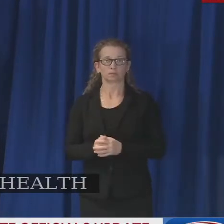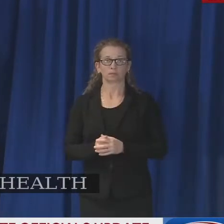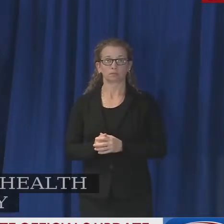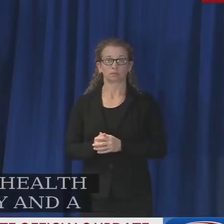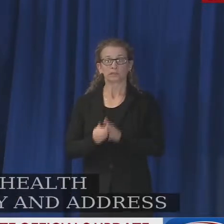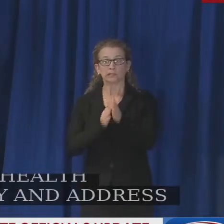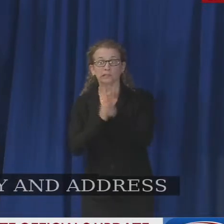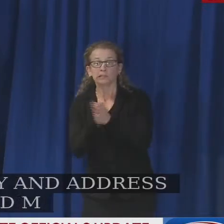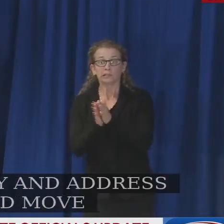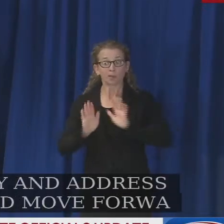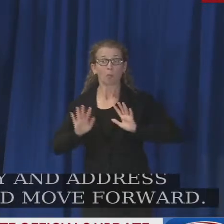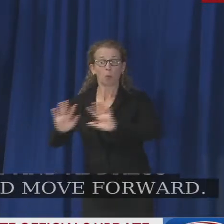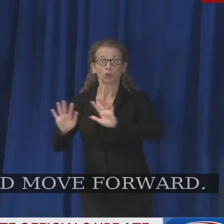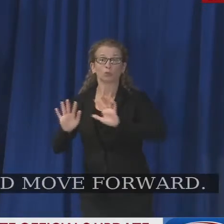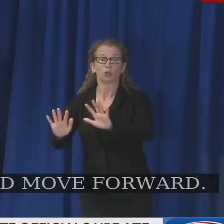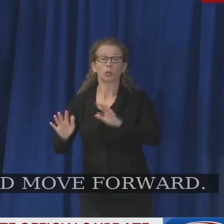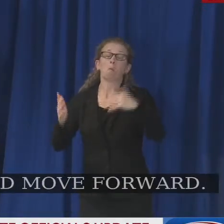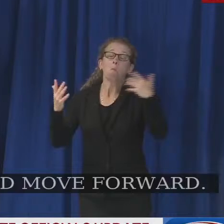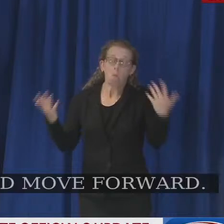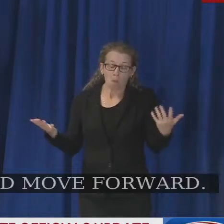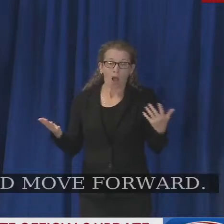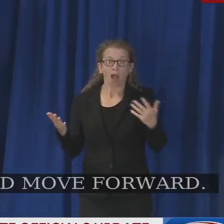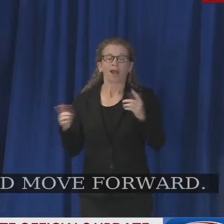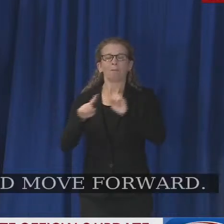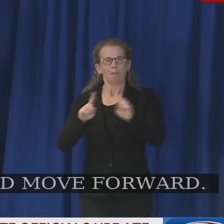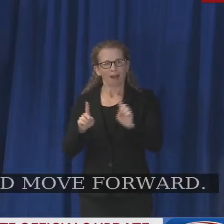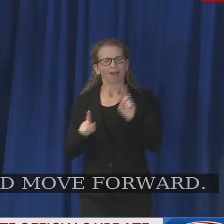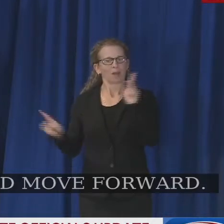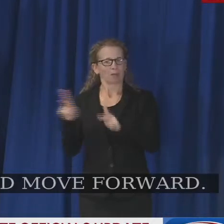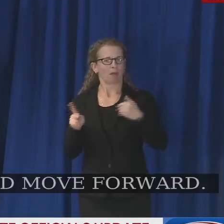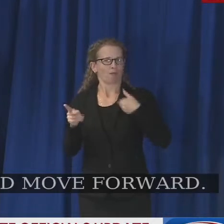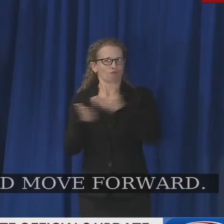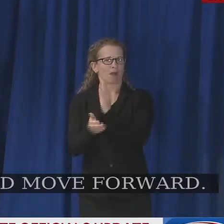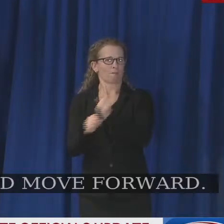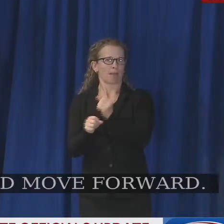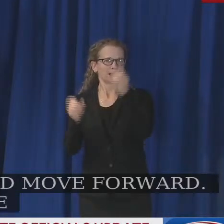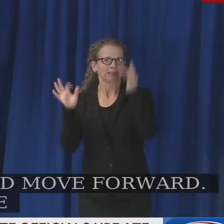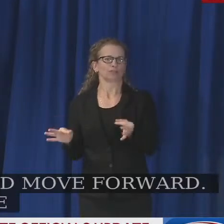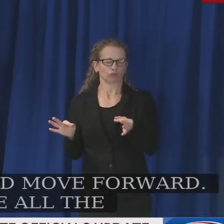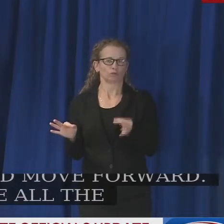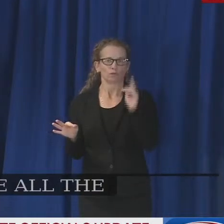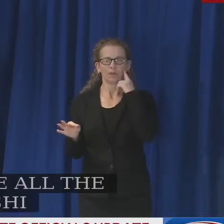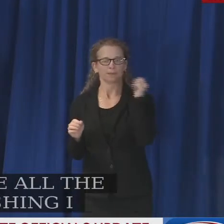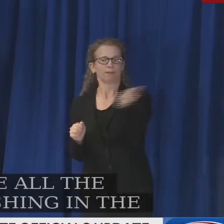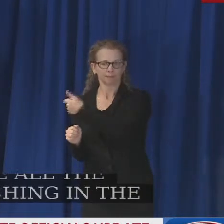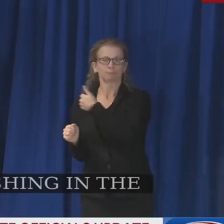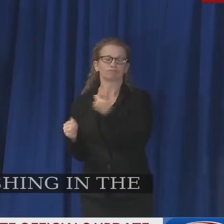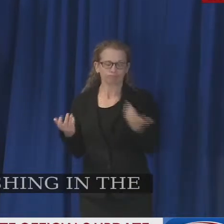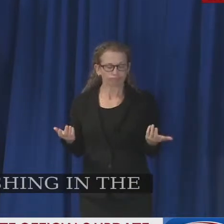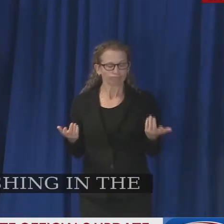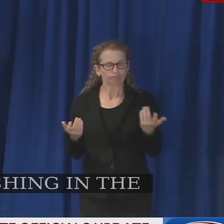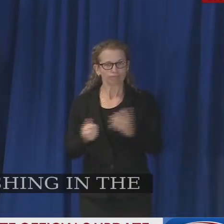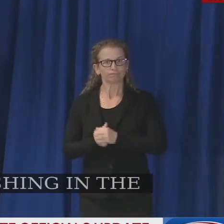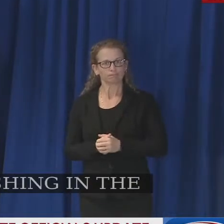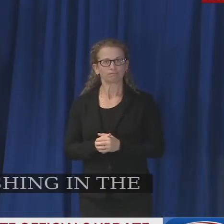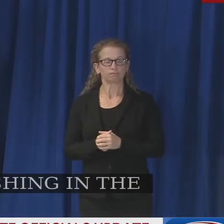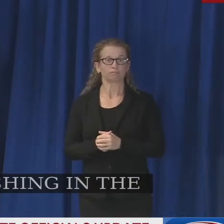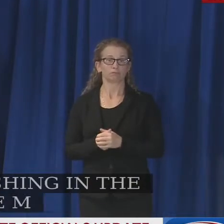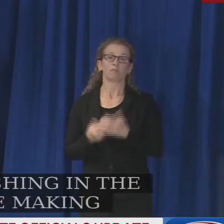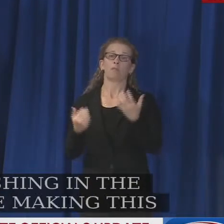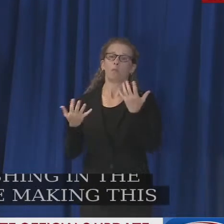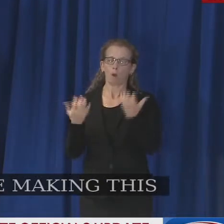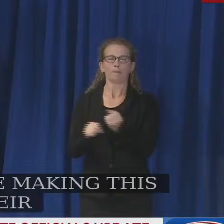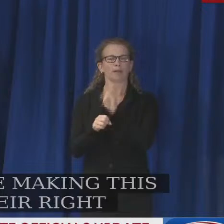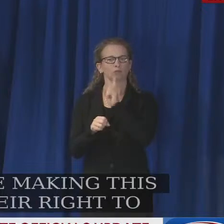pushing in the world is people are making this choice. And so, and it's their right to do so. It is. We want them to just have the information